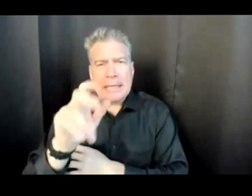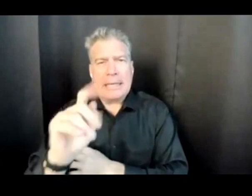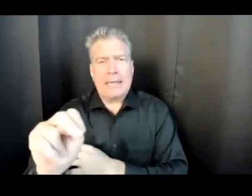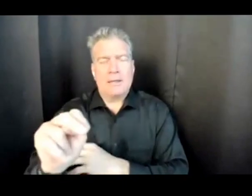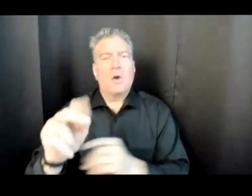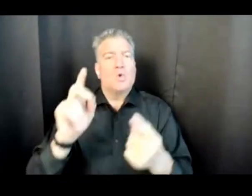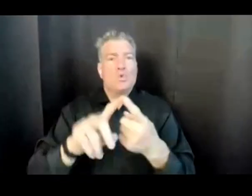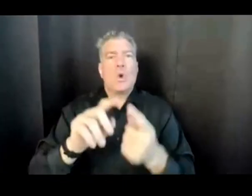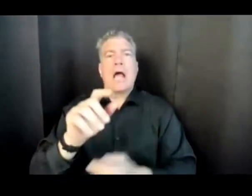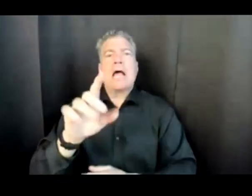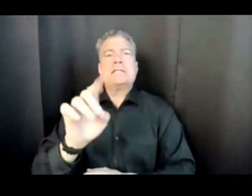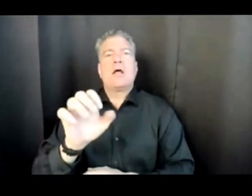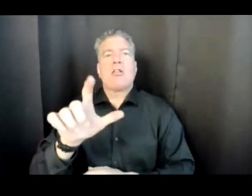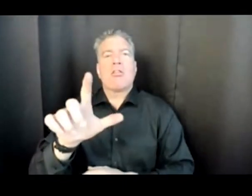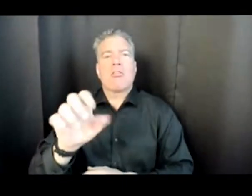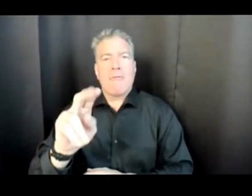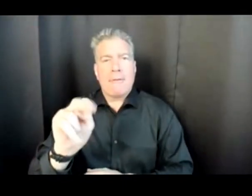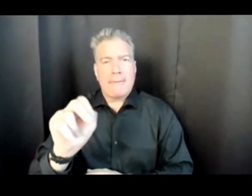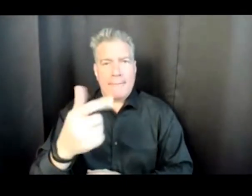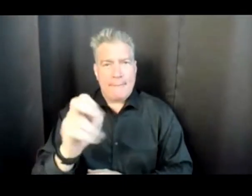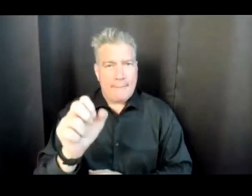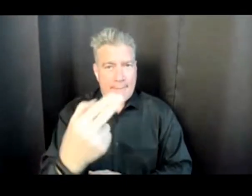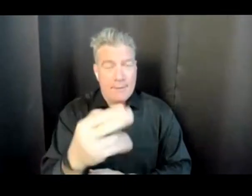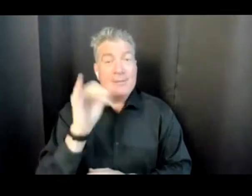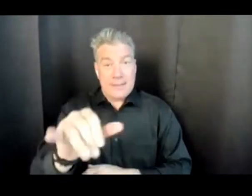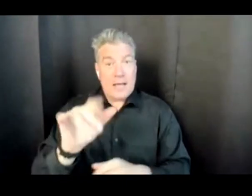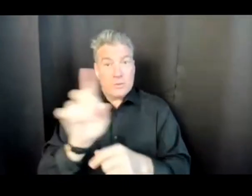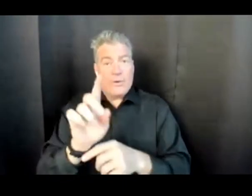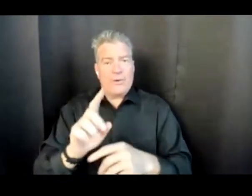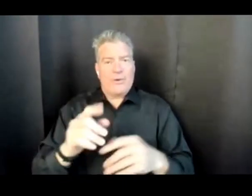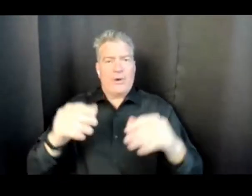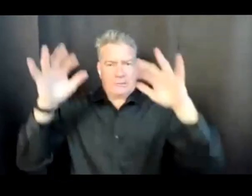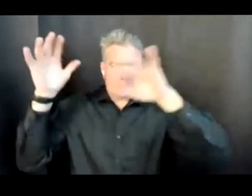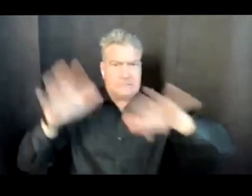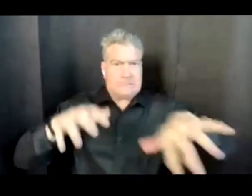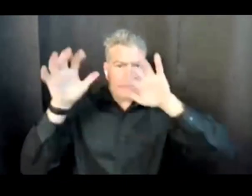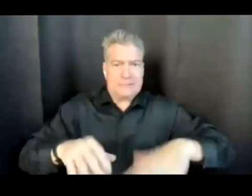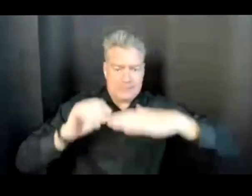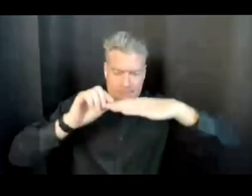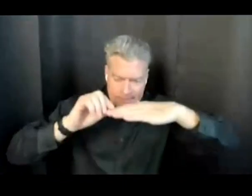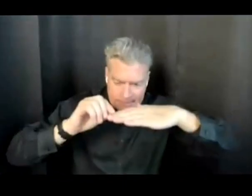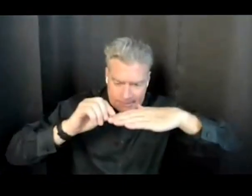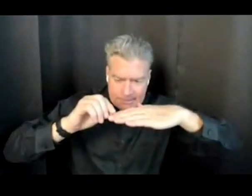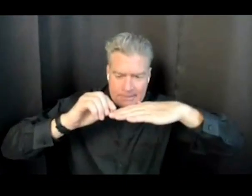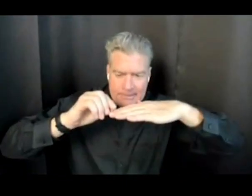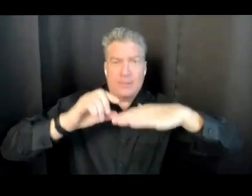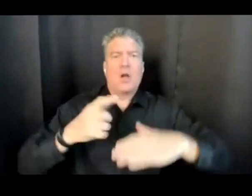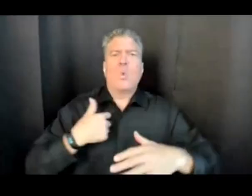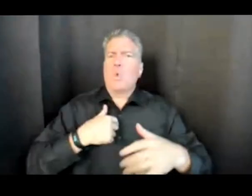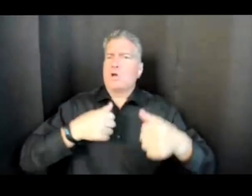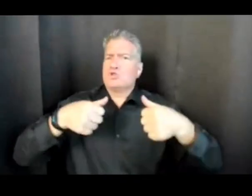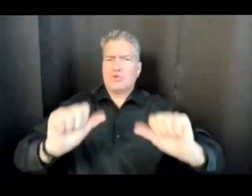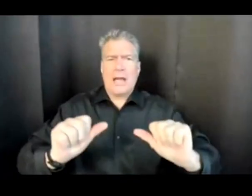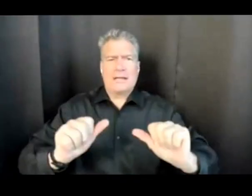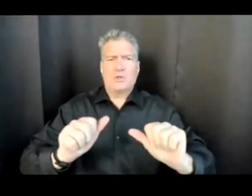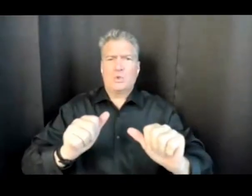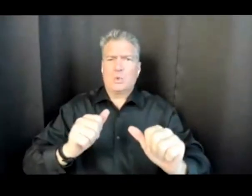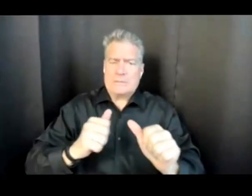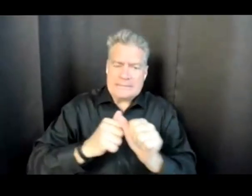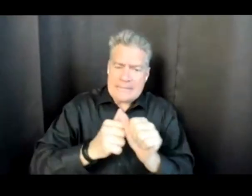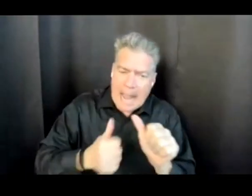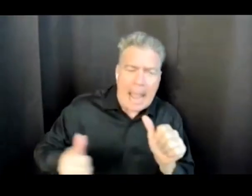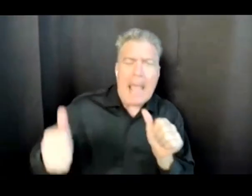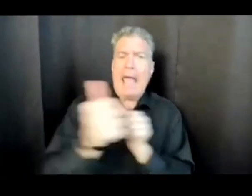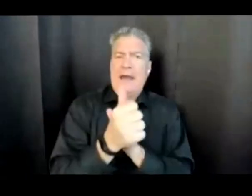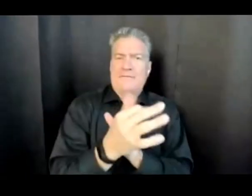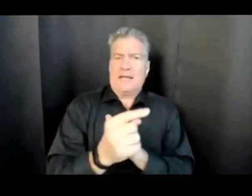most material has been accumulating, and where we continue to try to get ahead of this by continuing to brine, spread